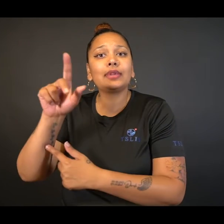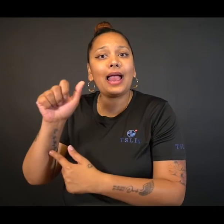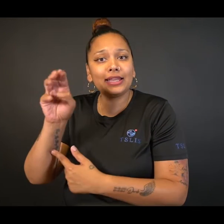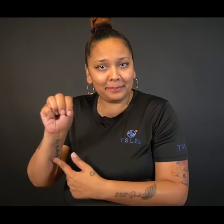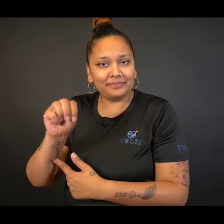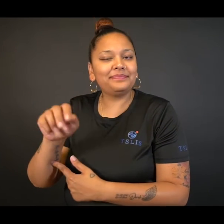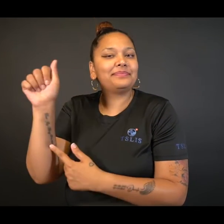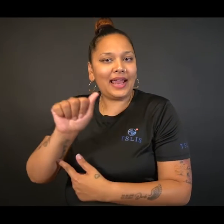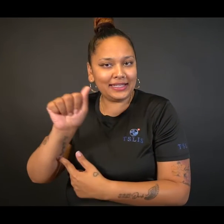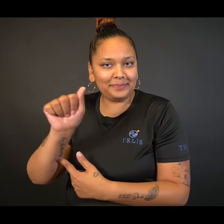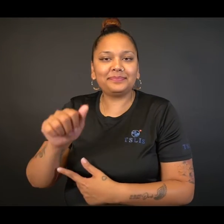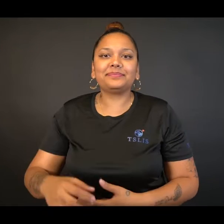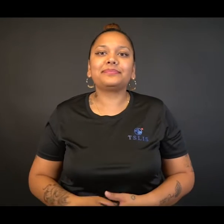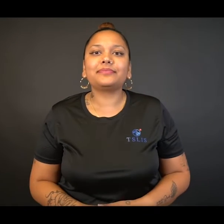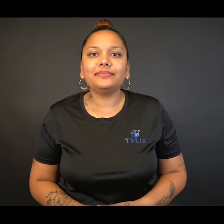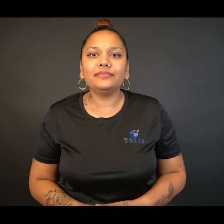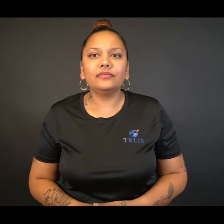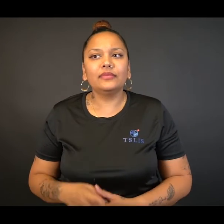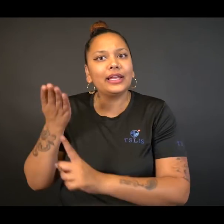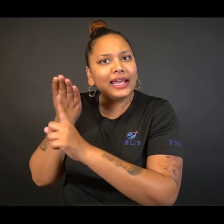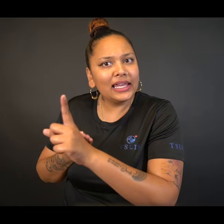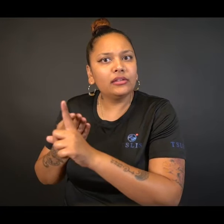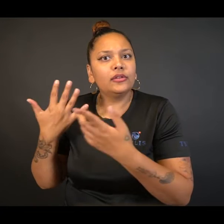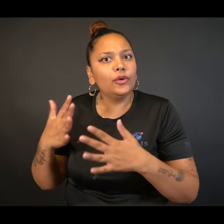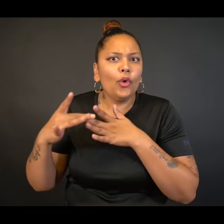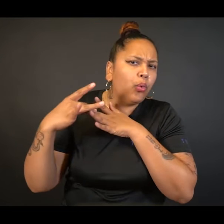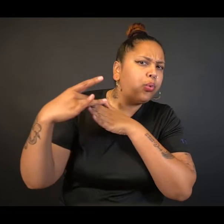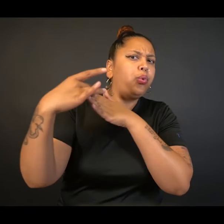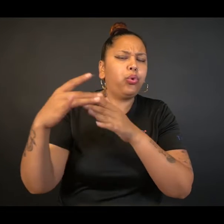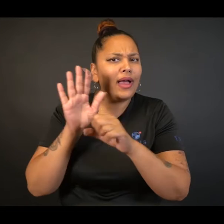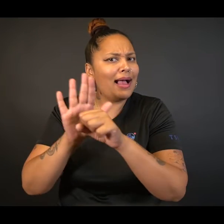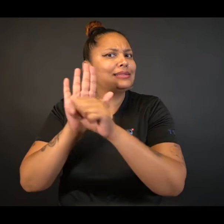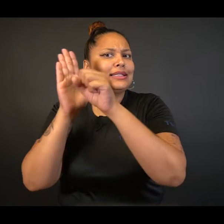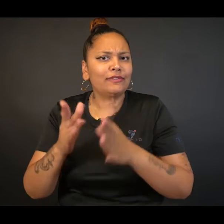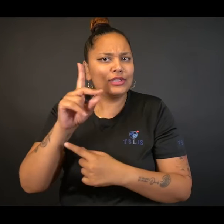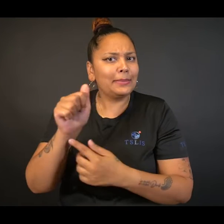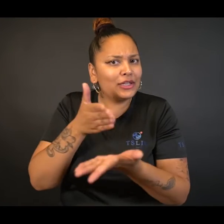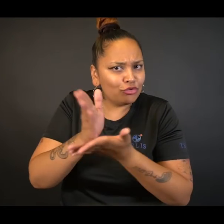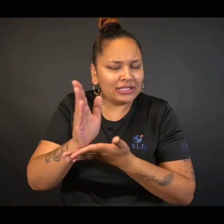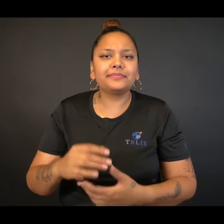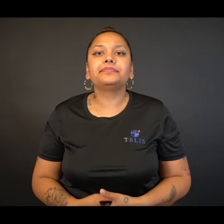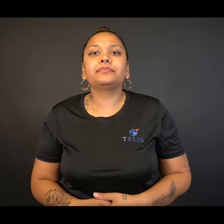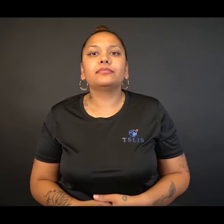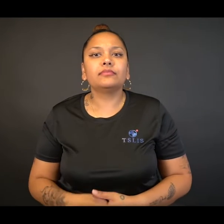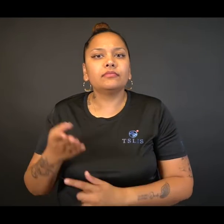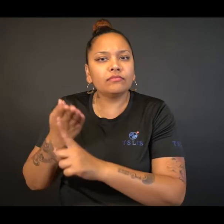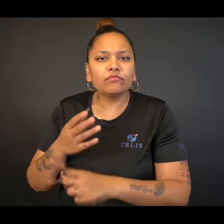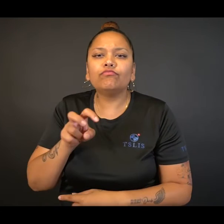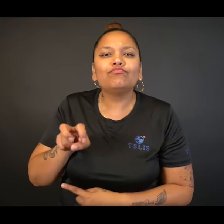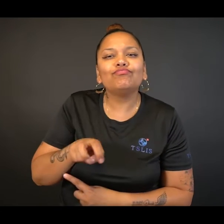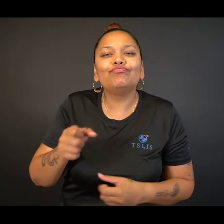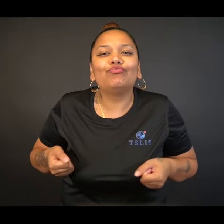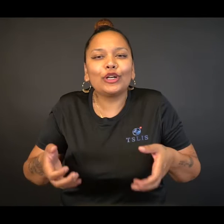in his wheelchair. I am an artist, filmmaker, and tech tester.